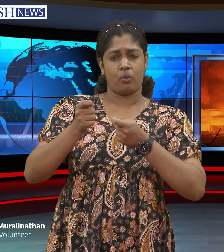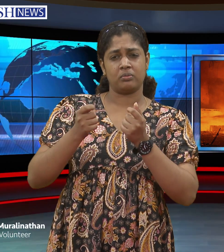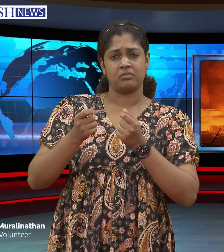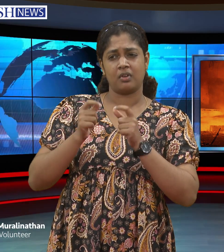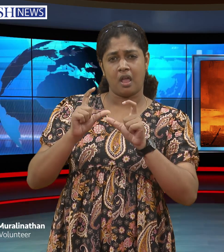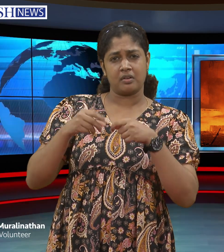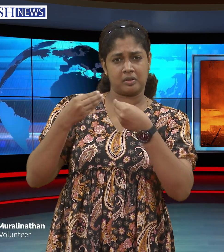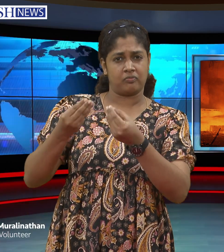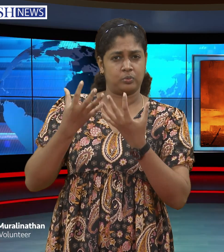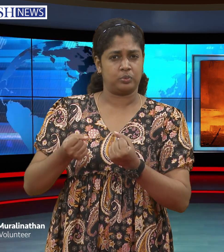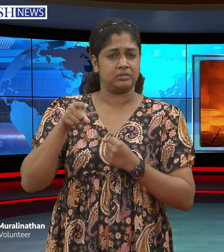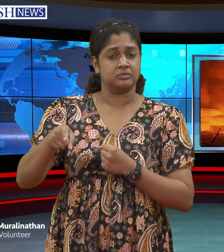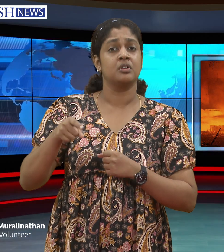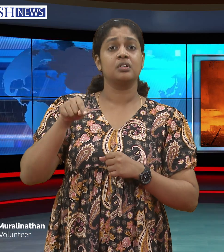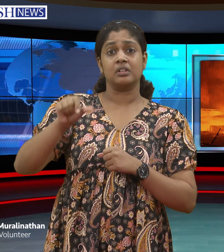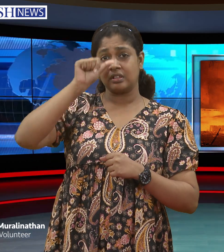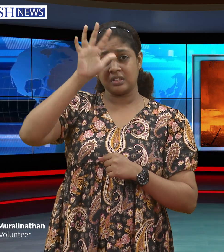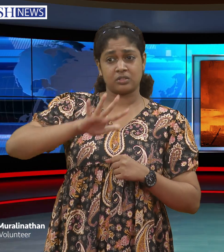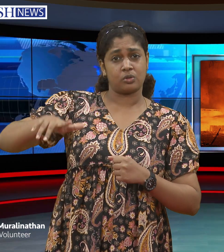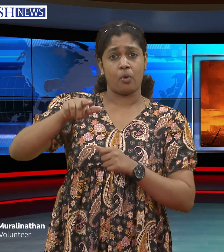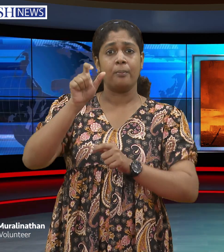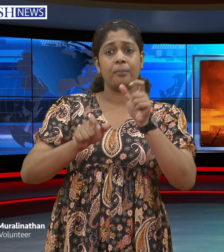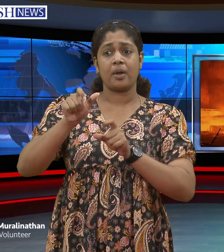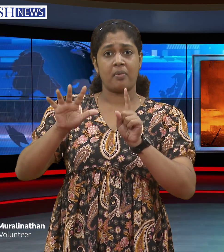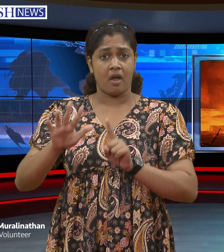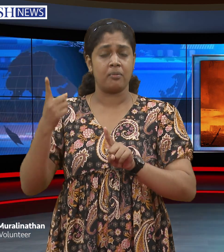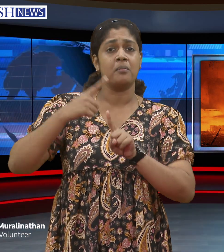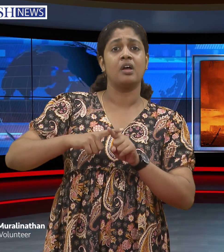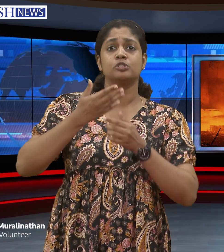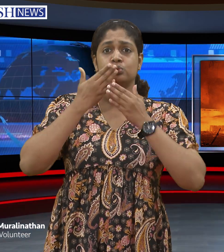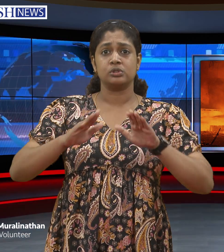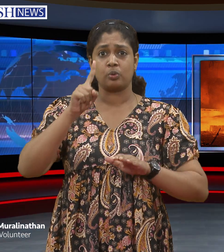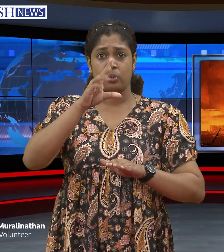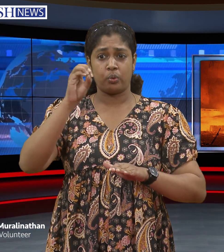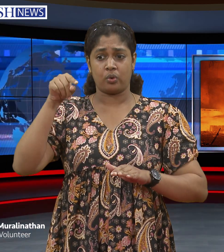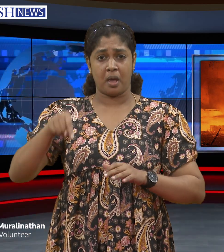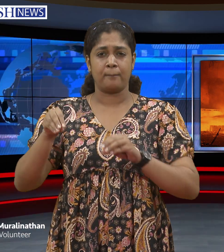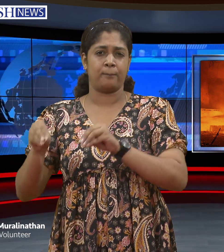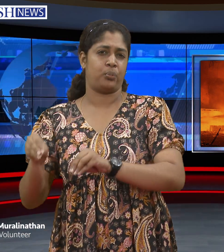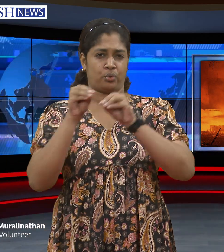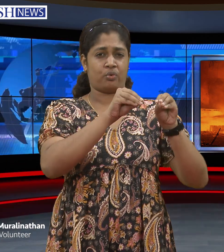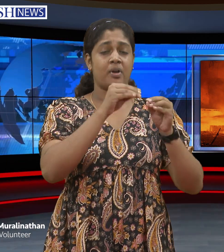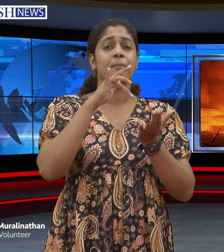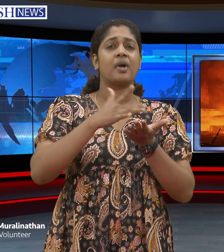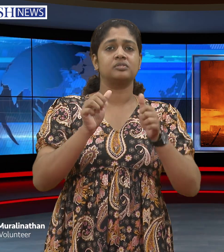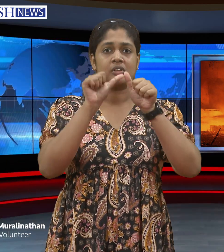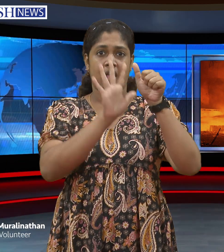began working with local Iranian authorities on June 16 to shift Indian citizens by bus to safer places outside